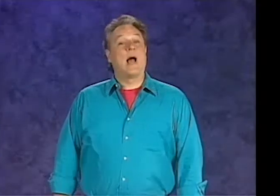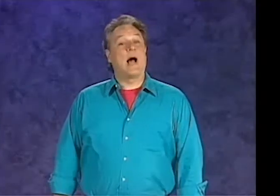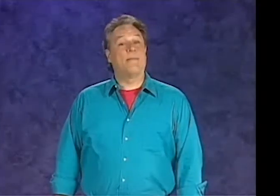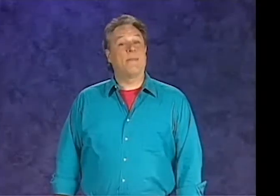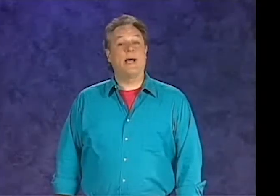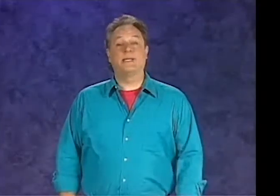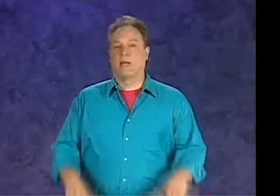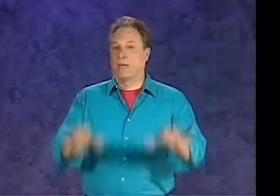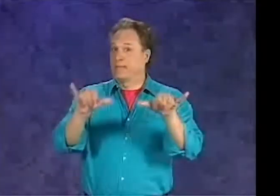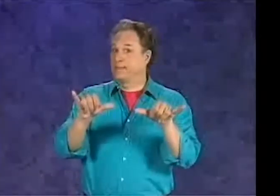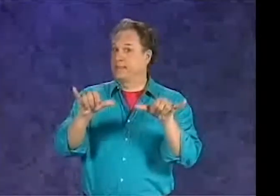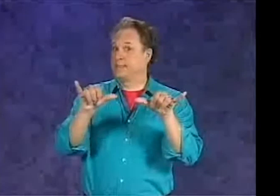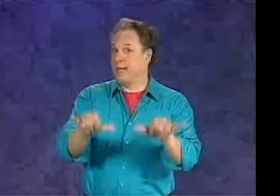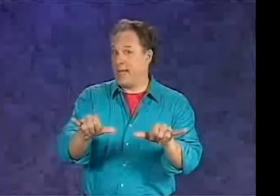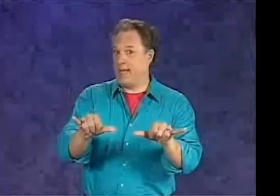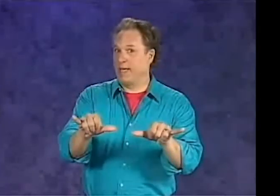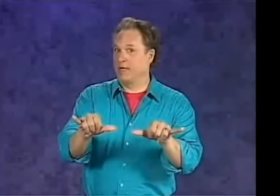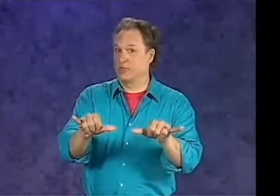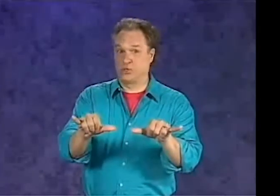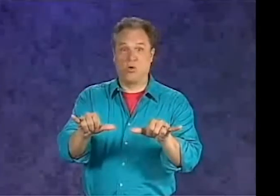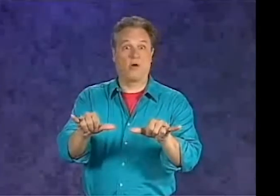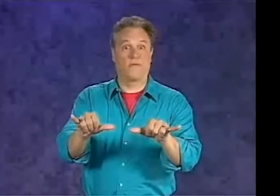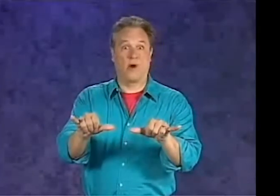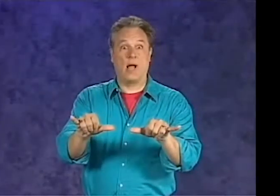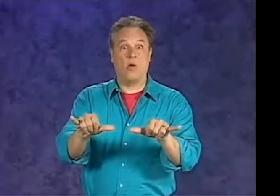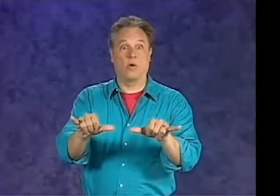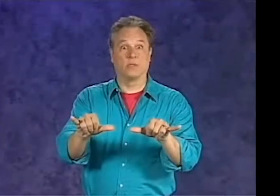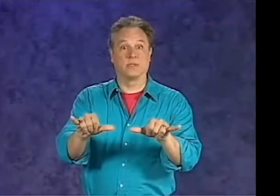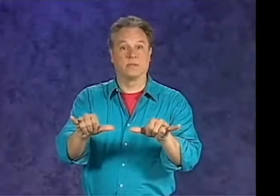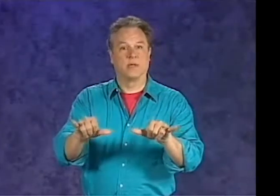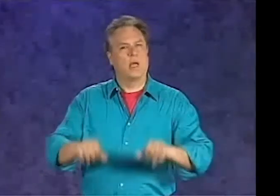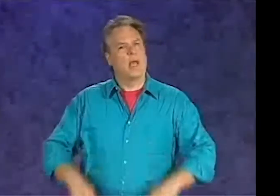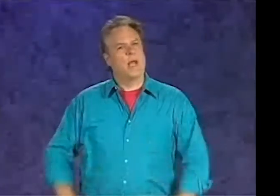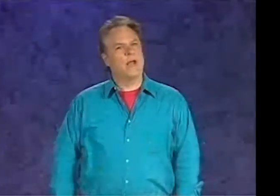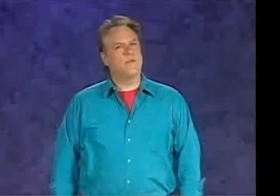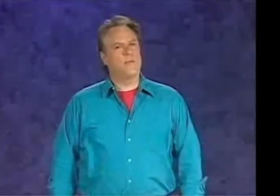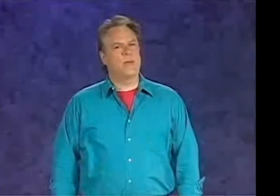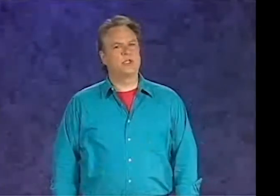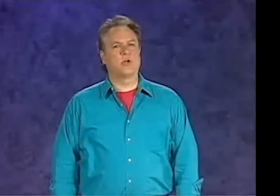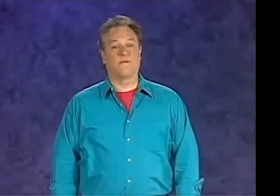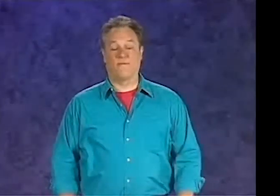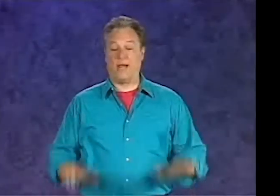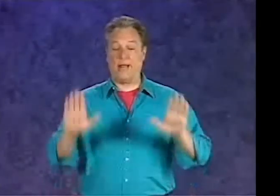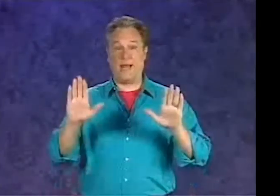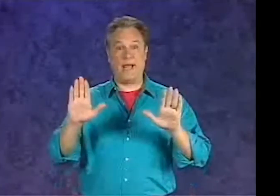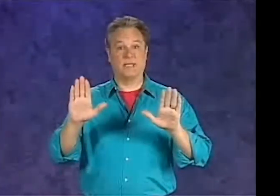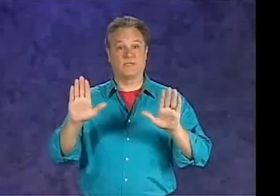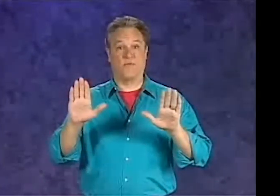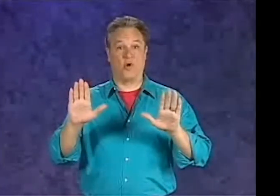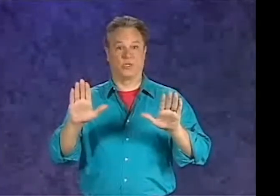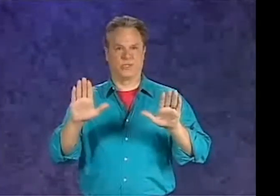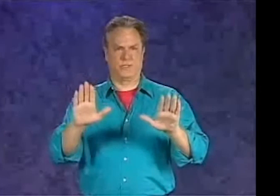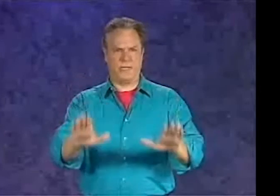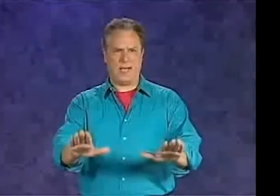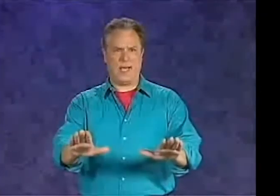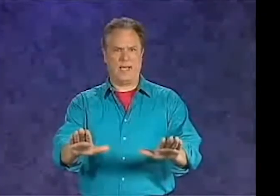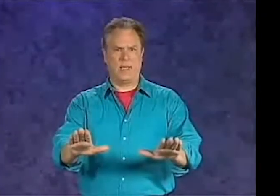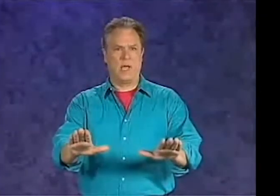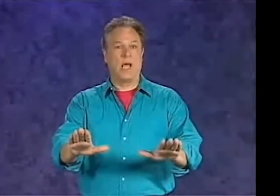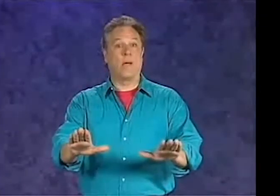I might stay in a store for hours. If you picture flat hands for stay, it would